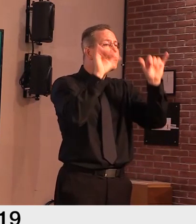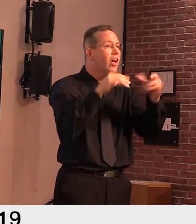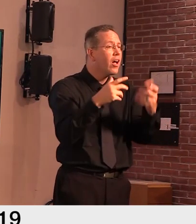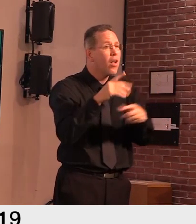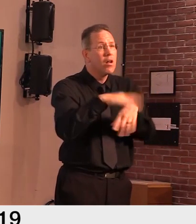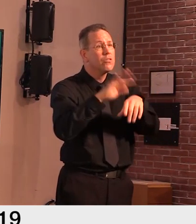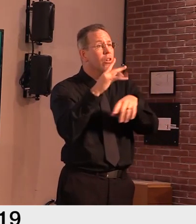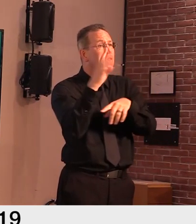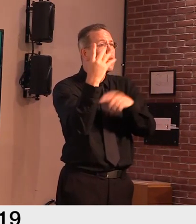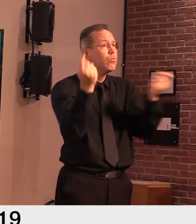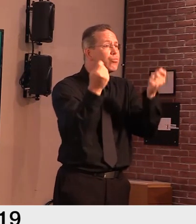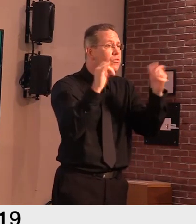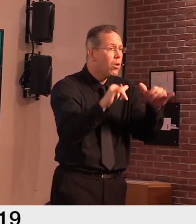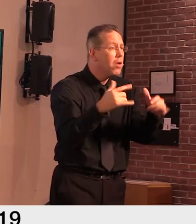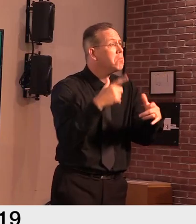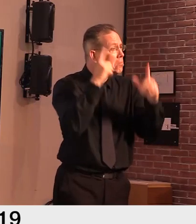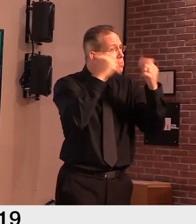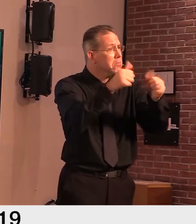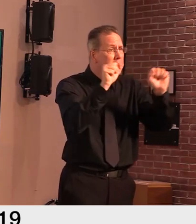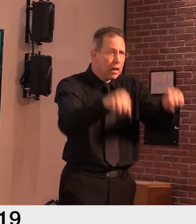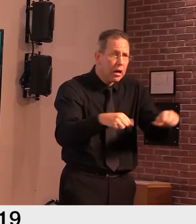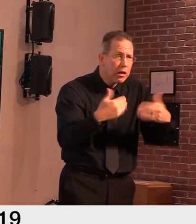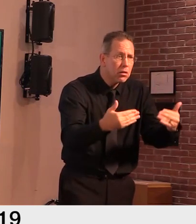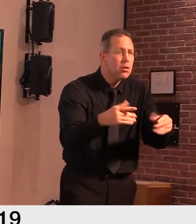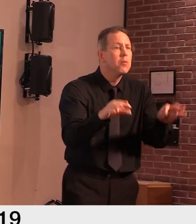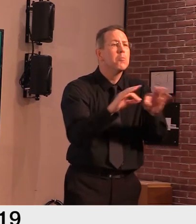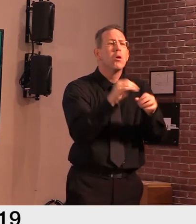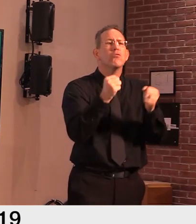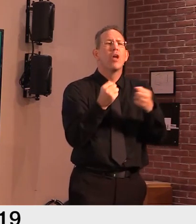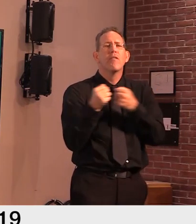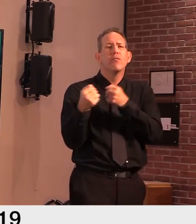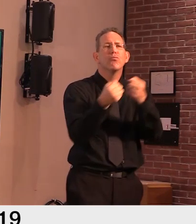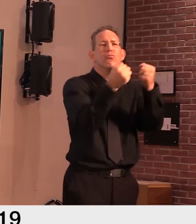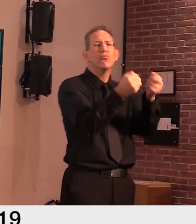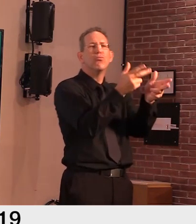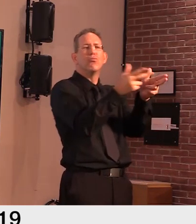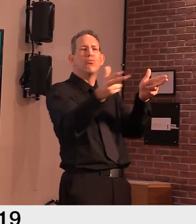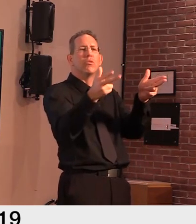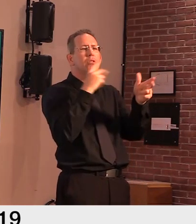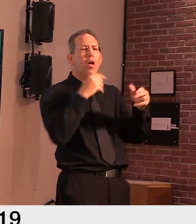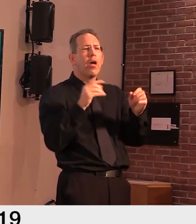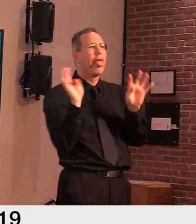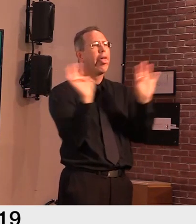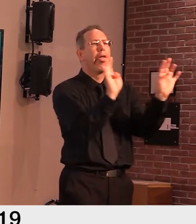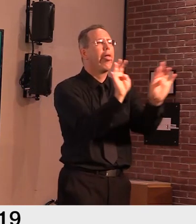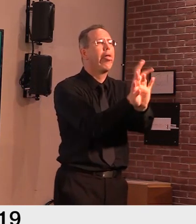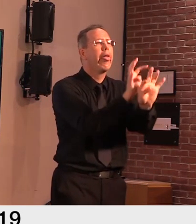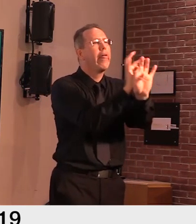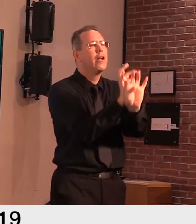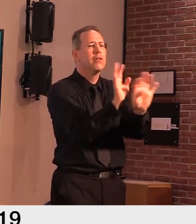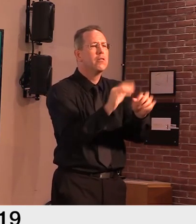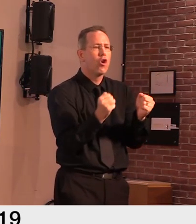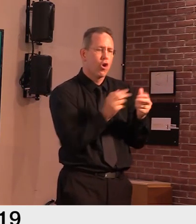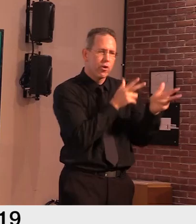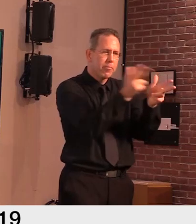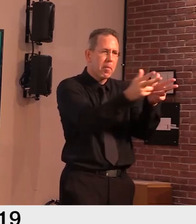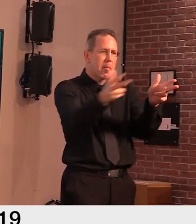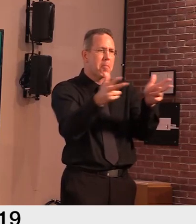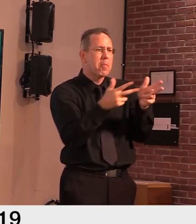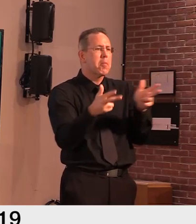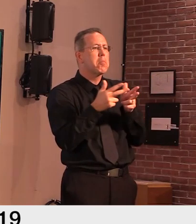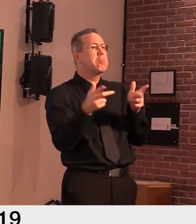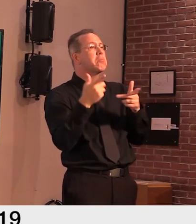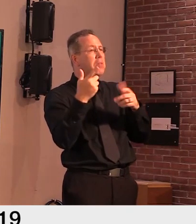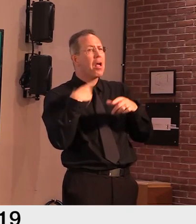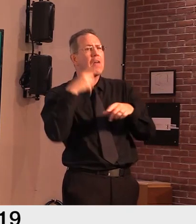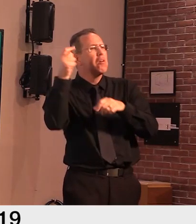Town-organized fireworks celebrations, if done as a drive-in event with people in their cars and properly distanced, can